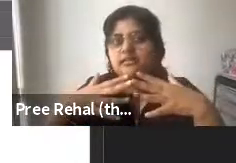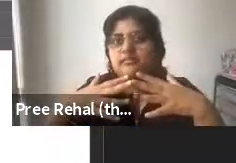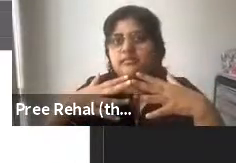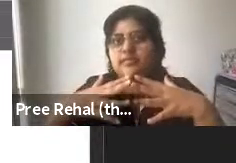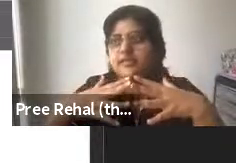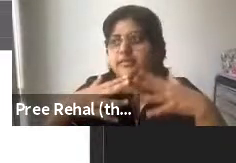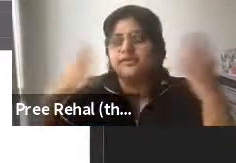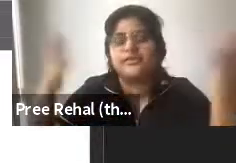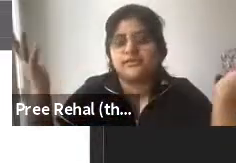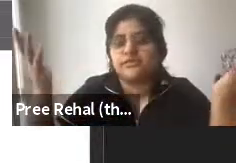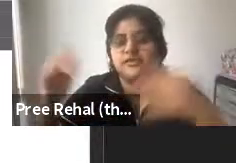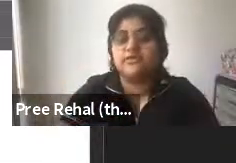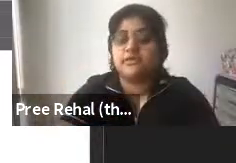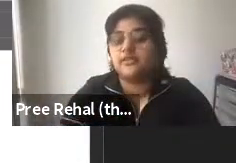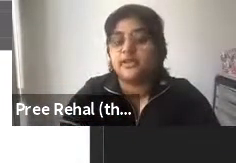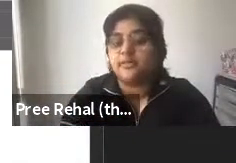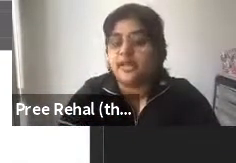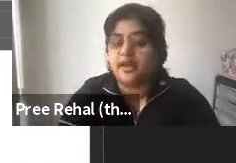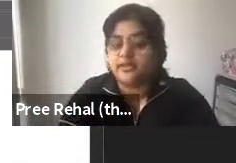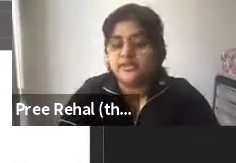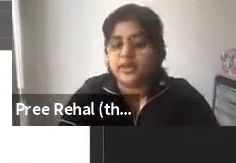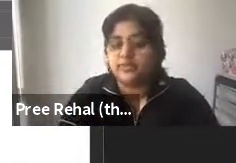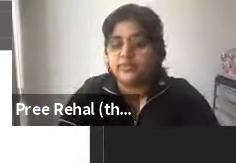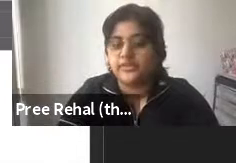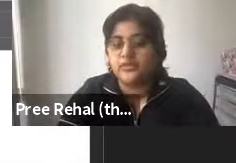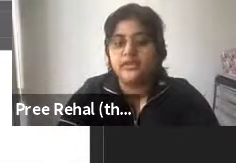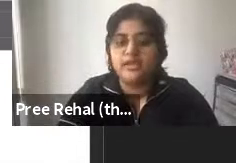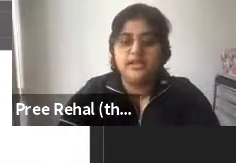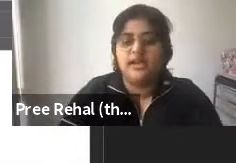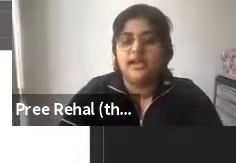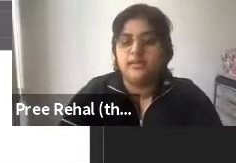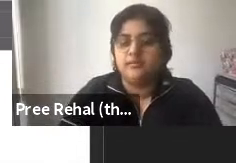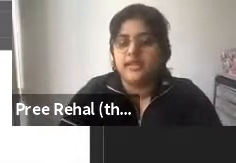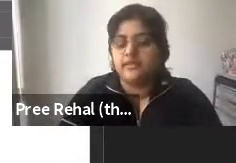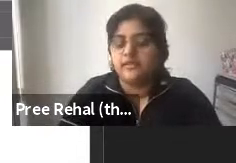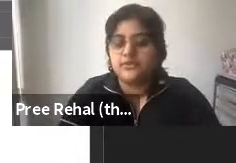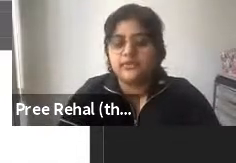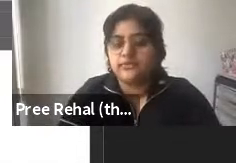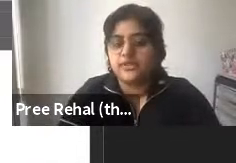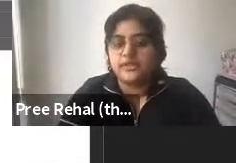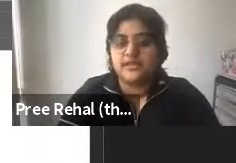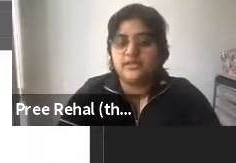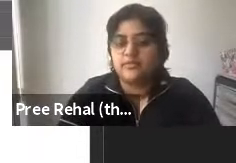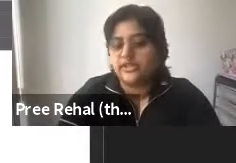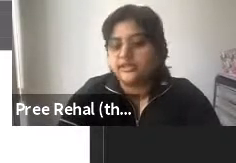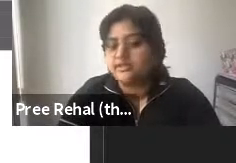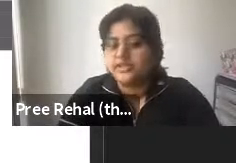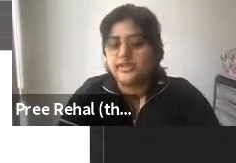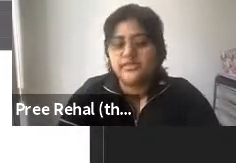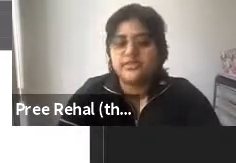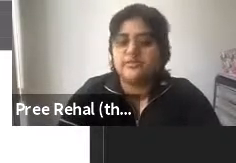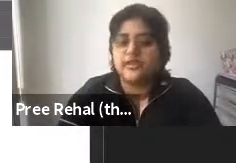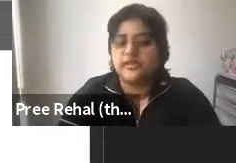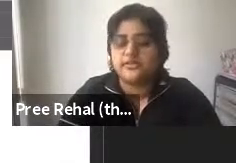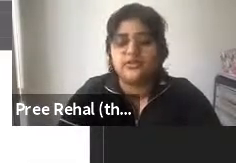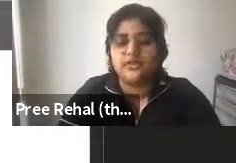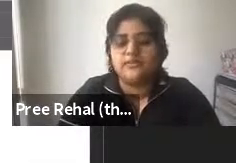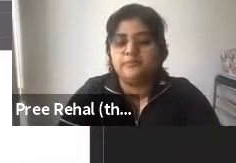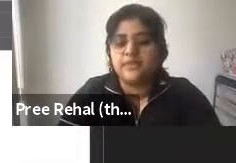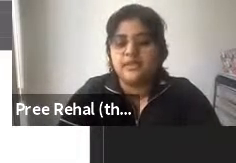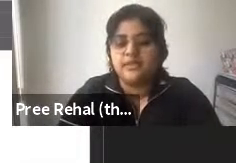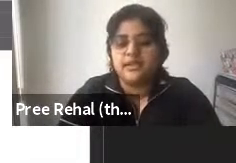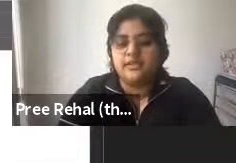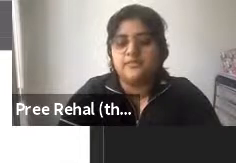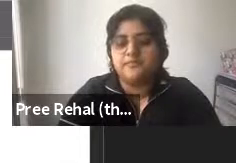context and maybe some answers for some feelings you might be having this Pride Month as well. And also for folks that are celebrating Indigenous History Month as